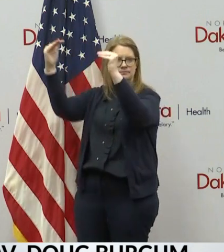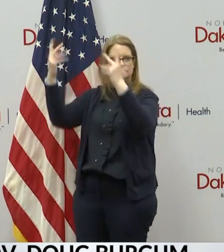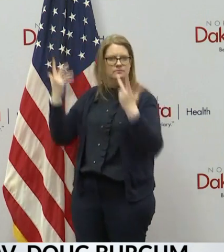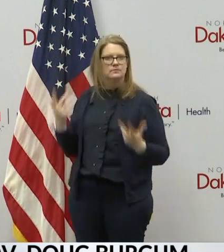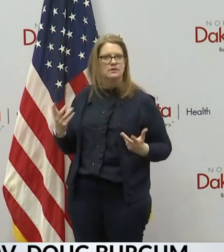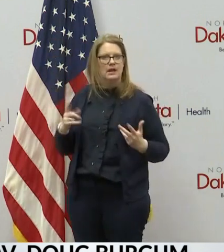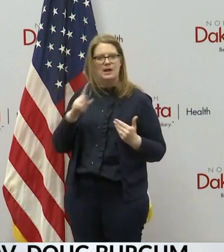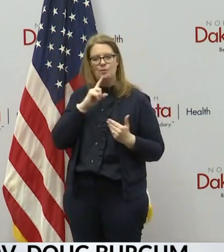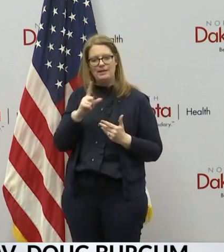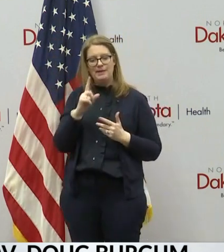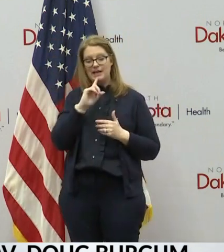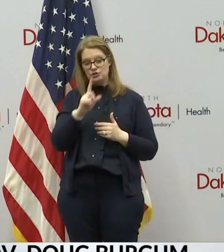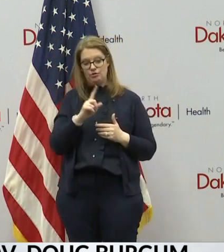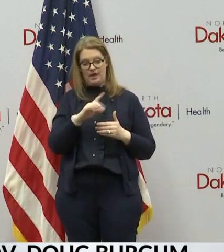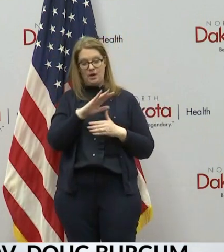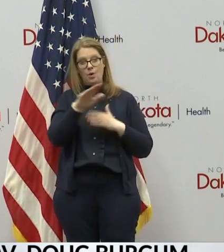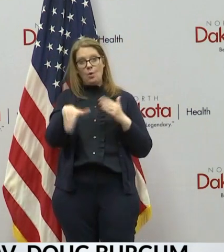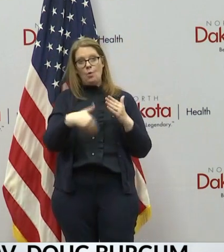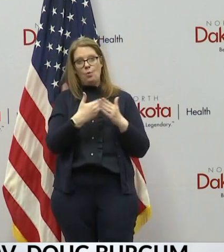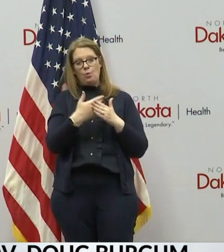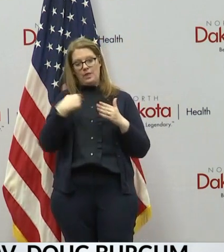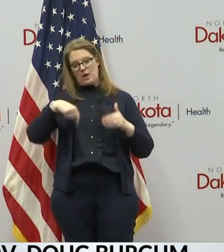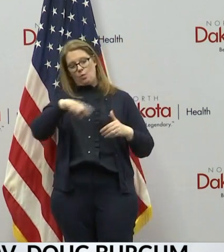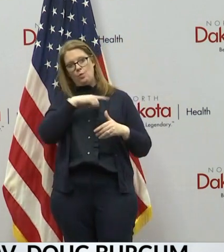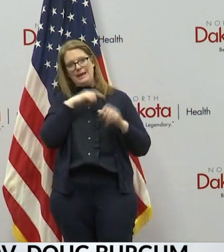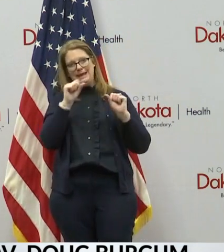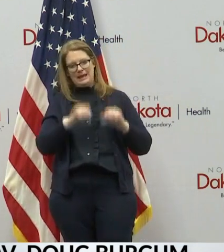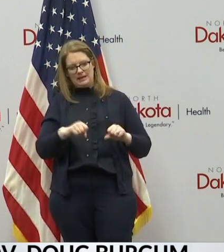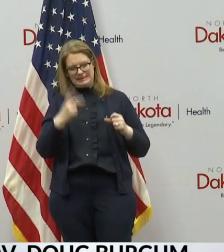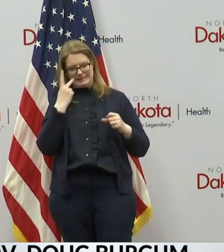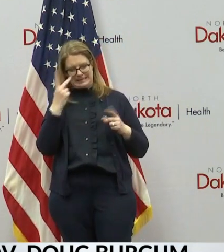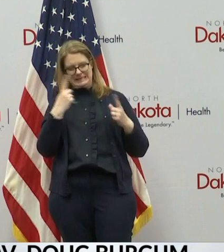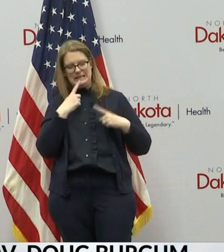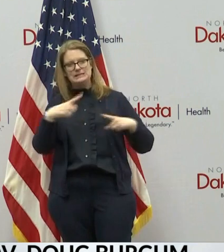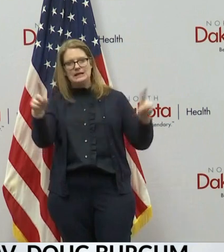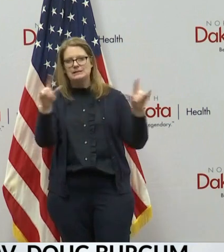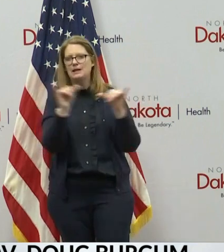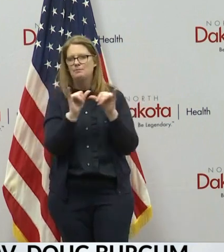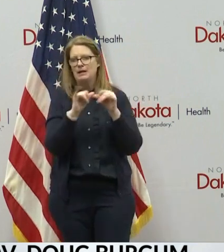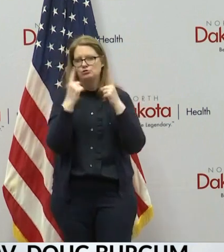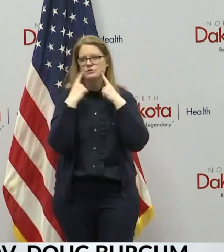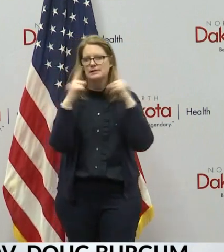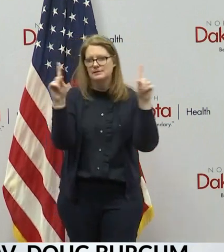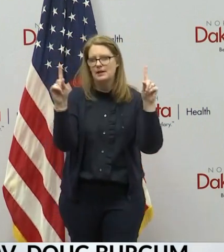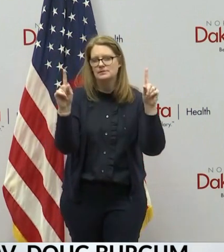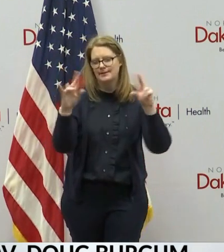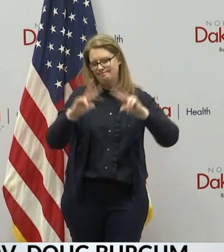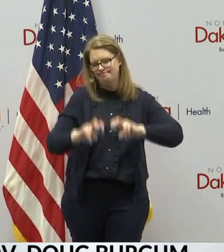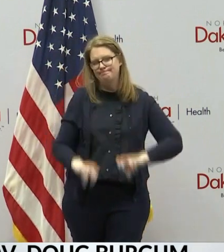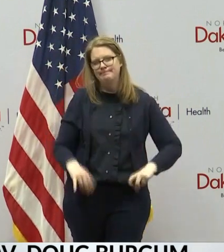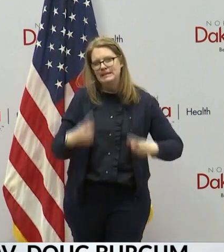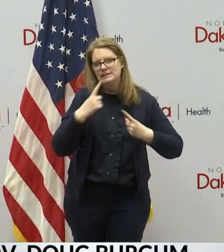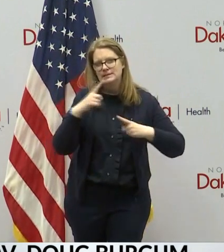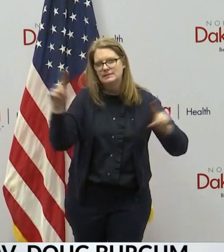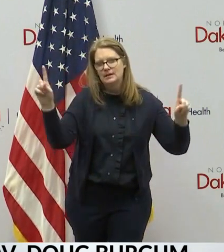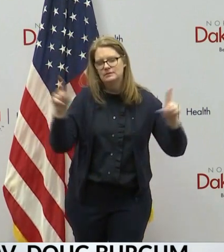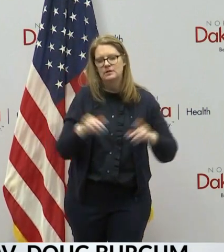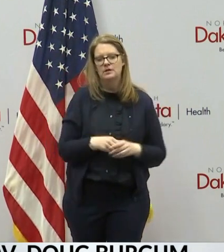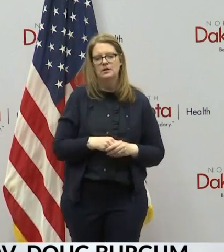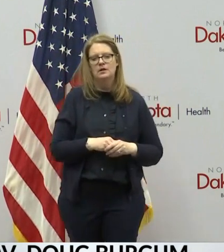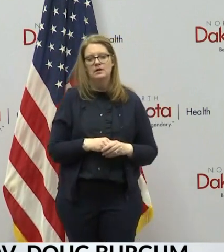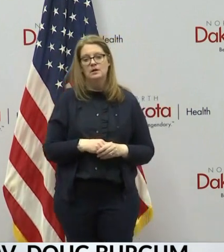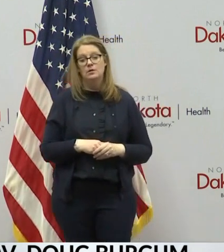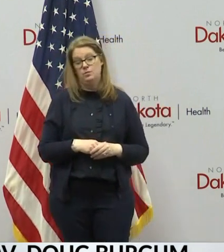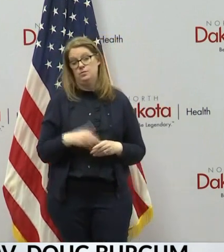metrics to ensure that we're measuring progress across the state. This has been